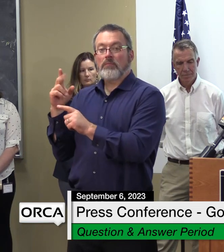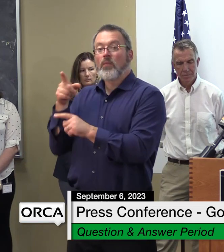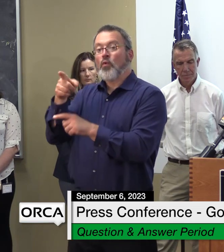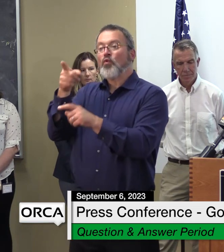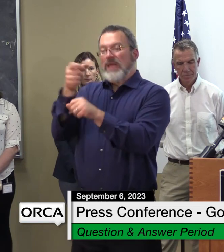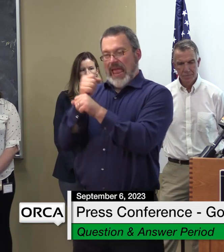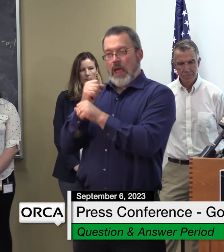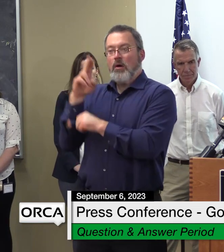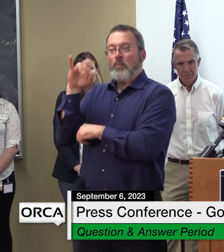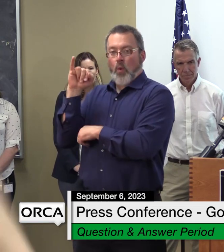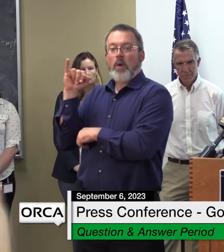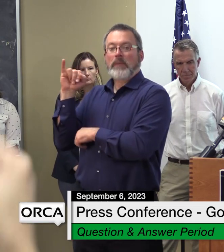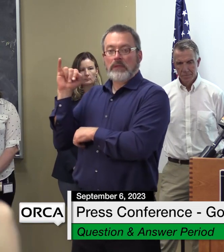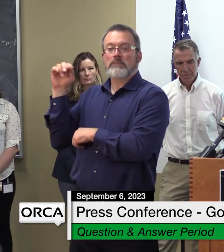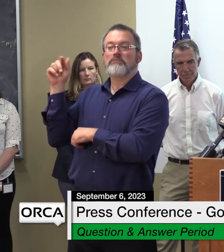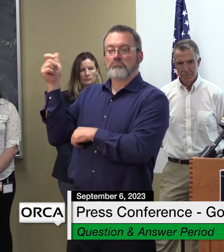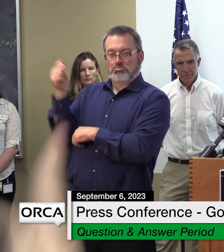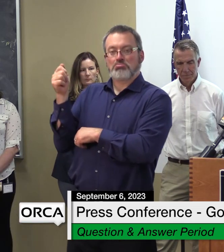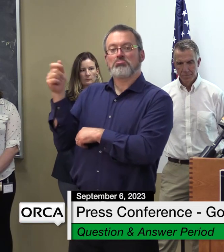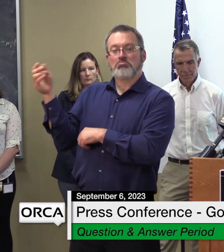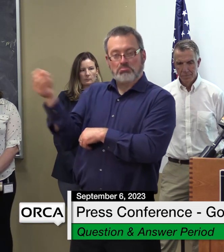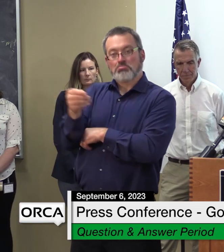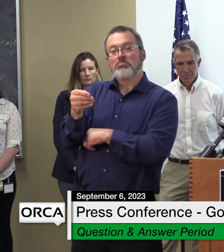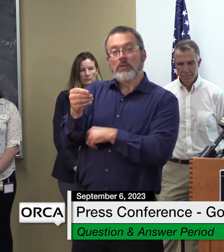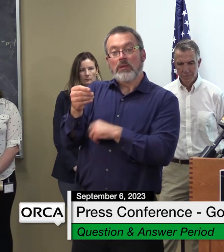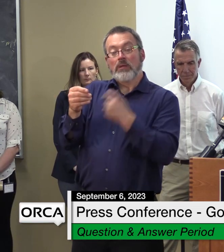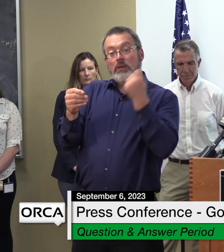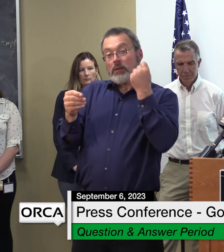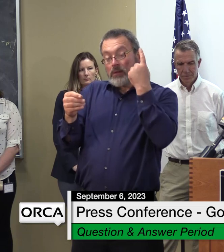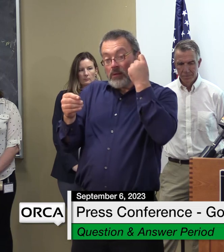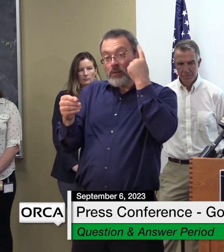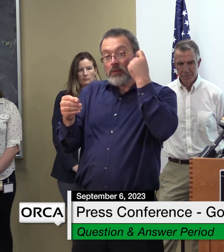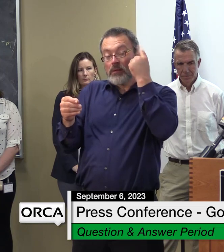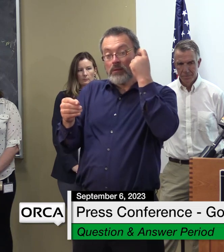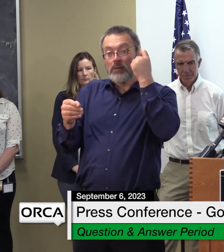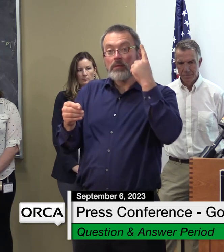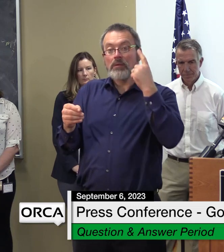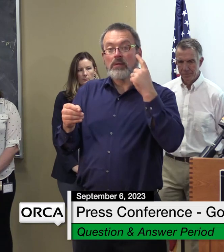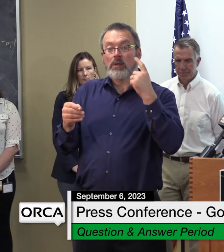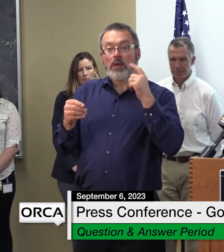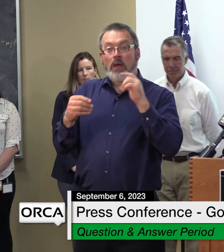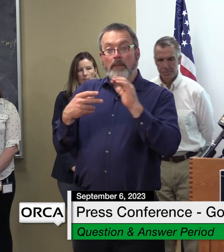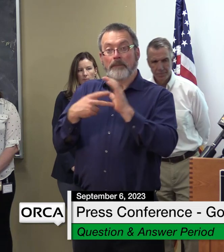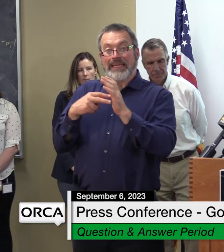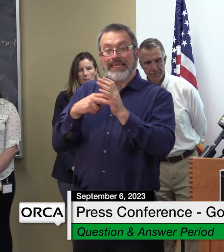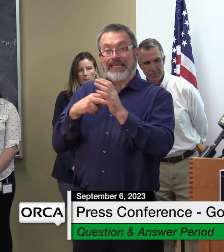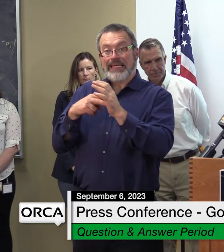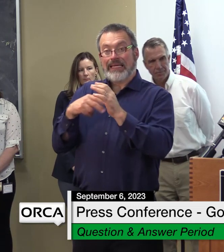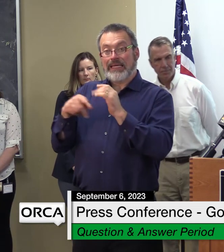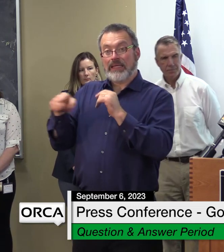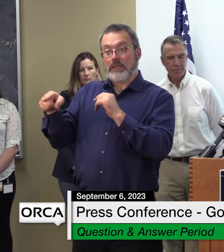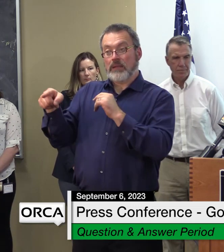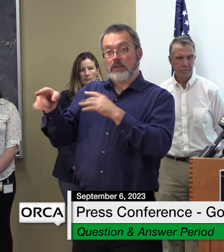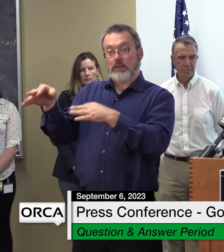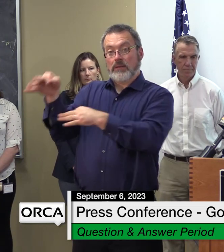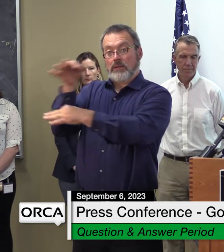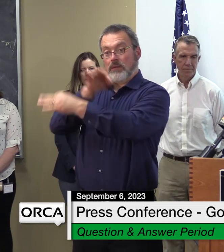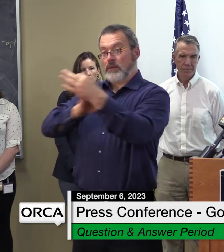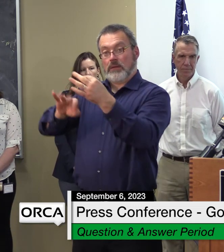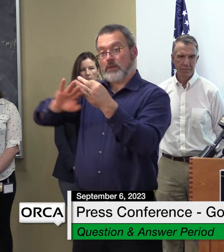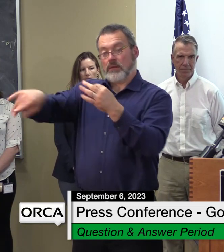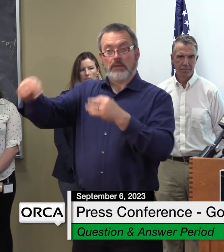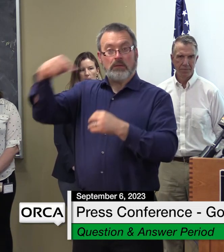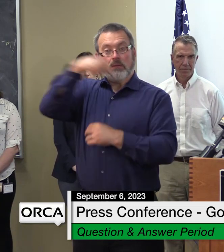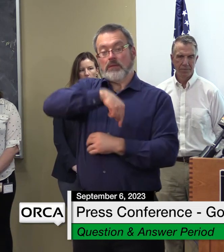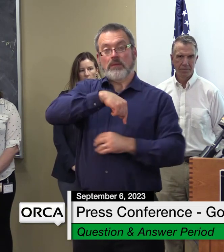traditional unemployment insurance program. However, that does not mean we are not keenly aware and acutely focused